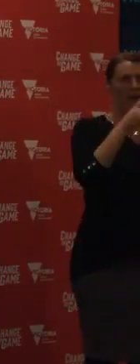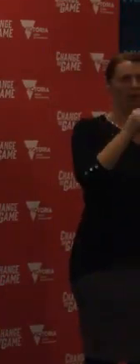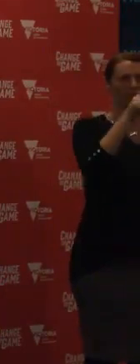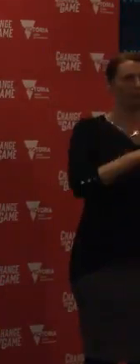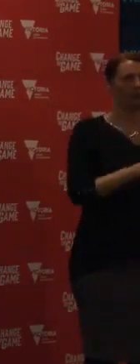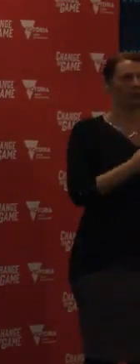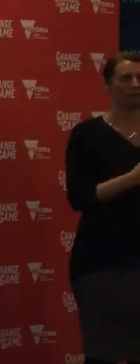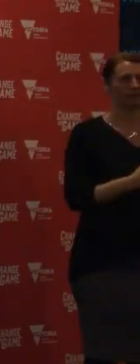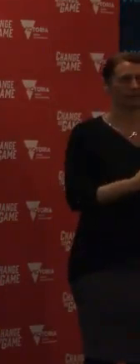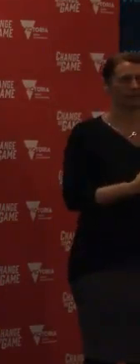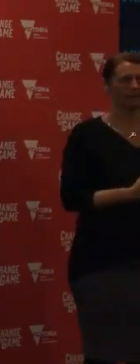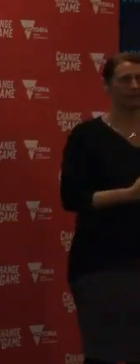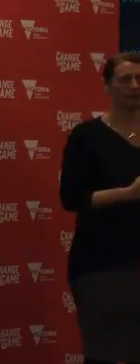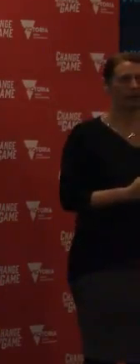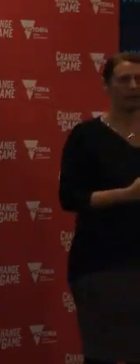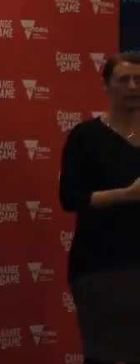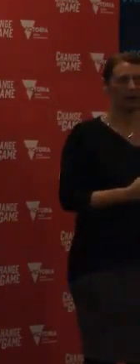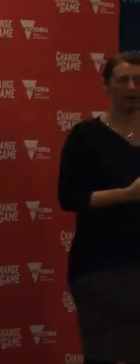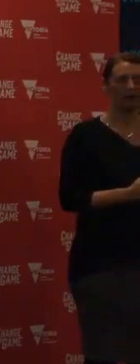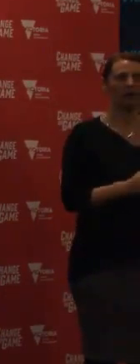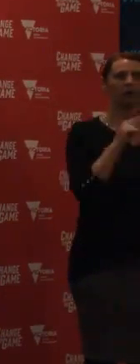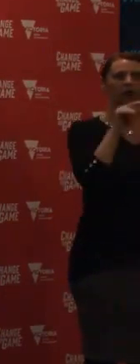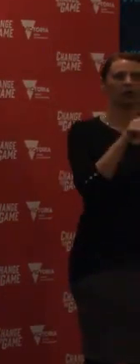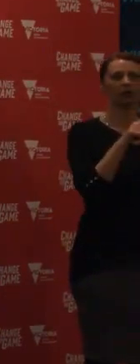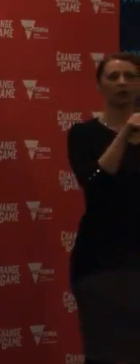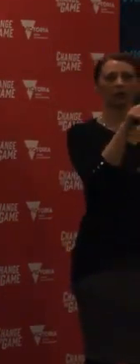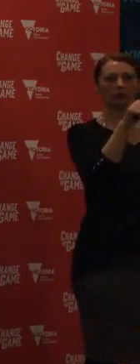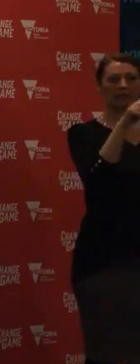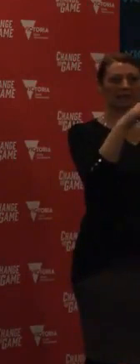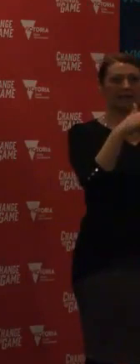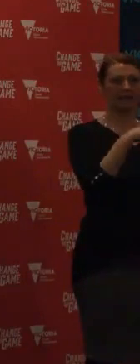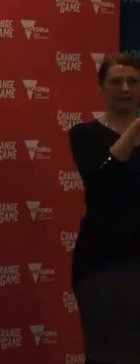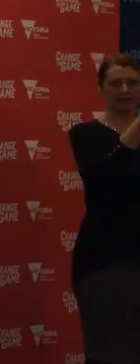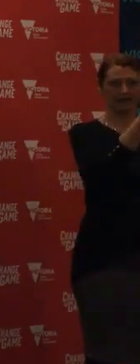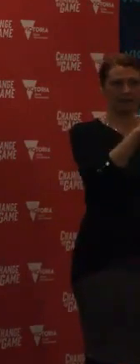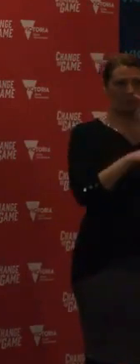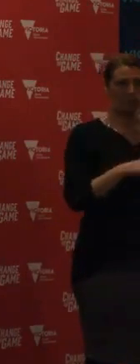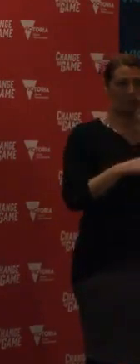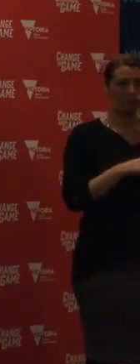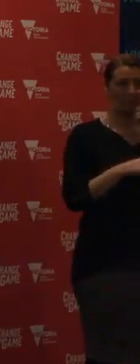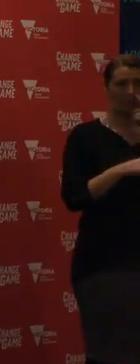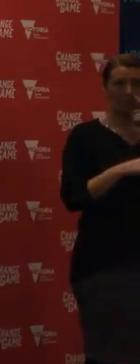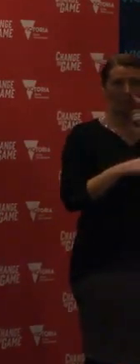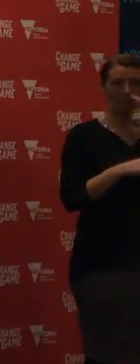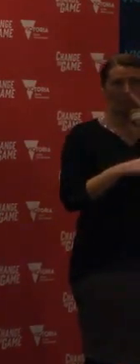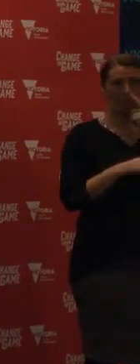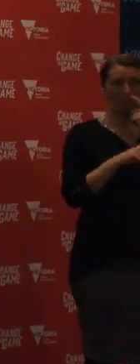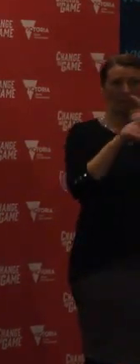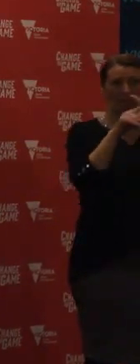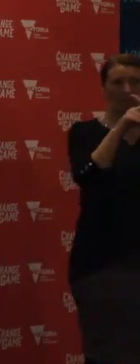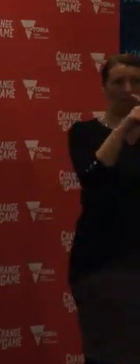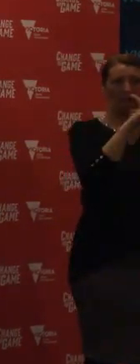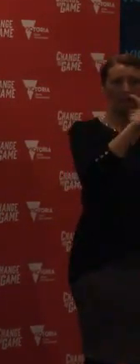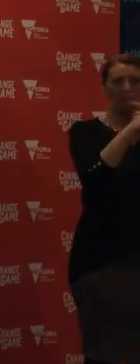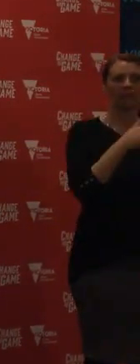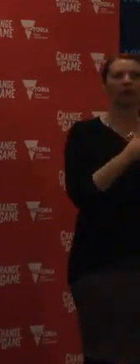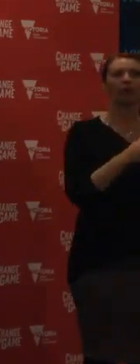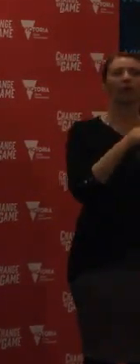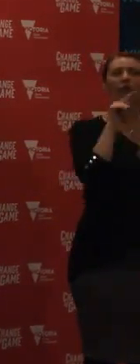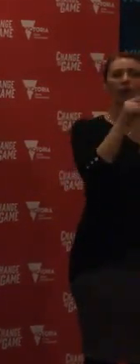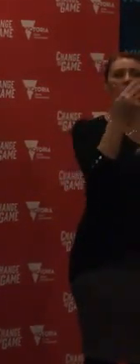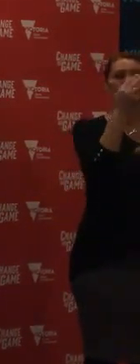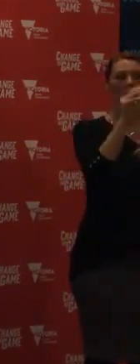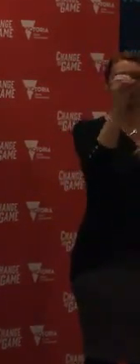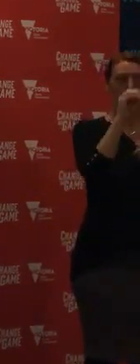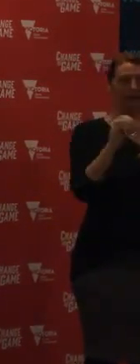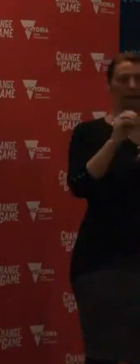disability. These are two stats from the most recent quarterly report released by the agency. And the first one in particular, I think, gives us real cause for optimism.